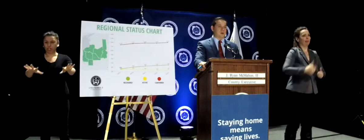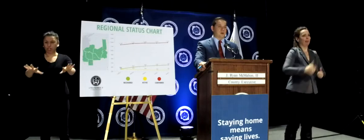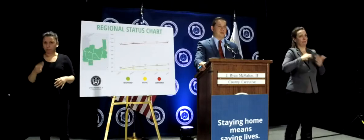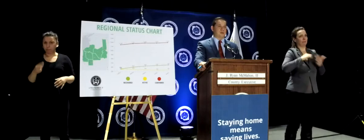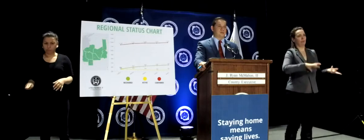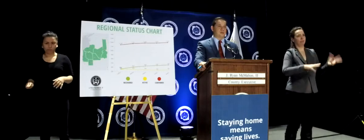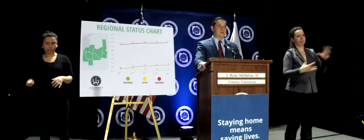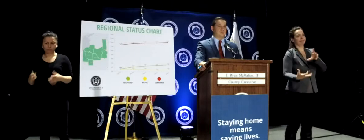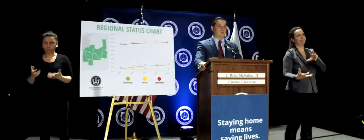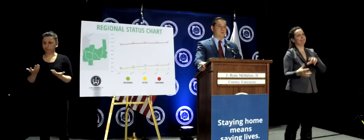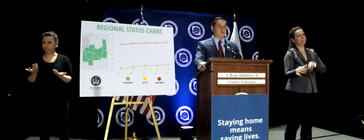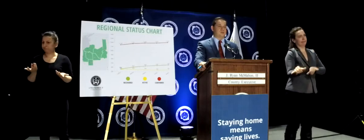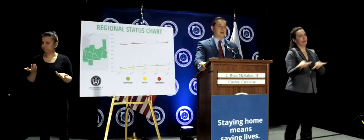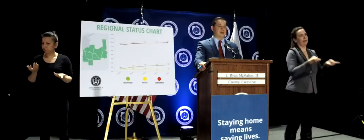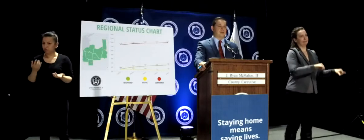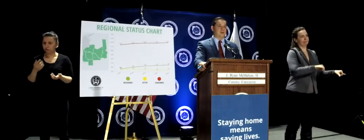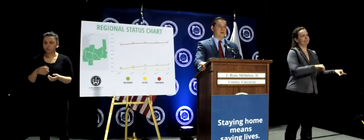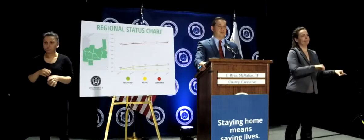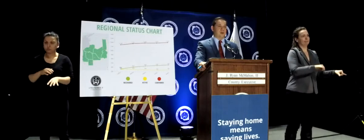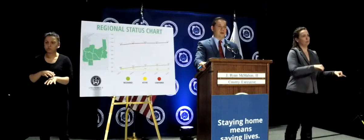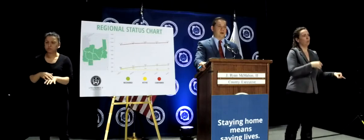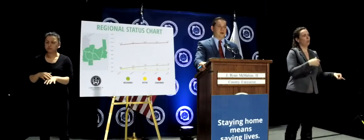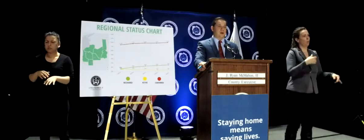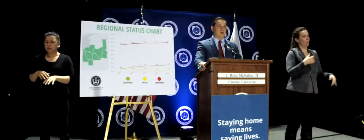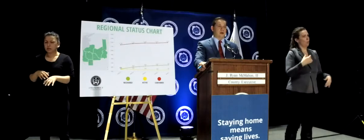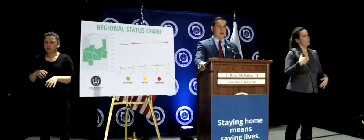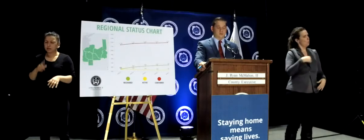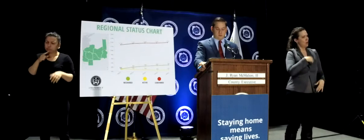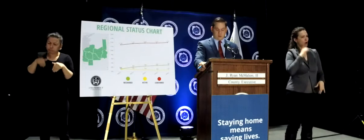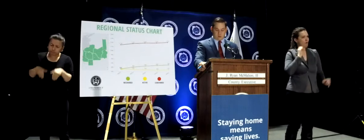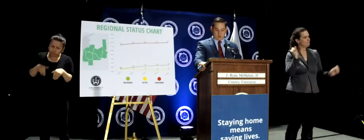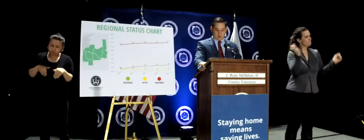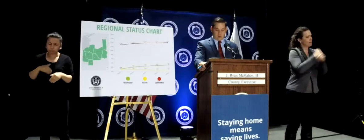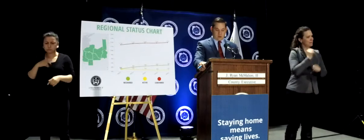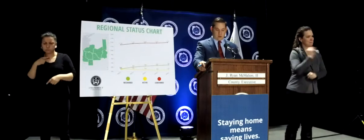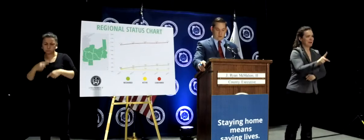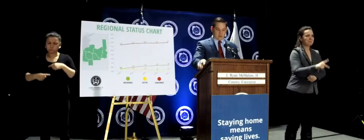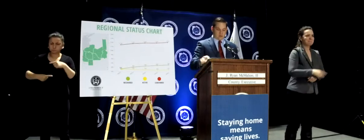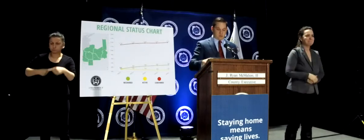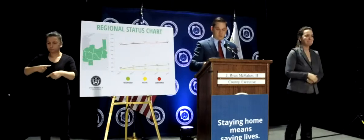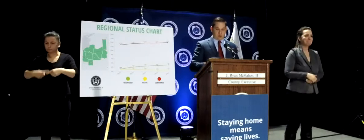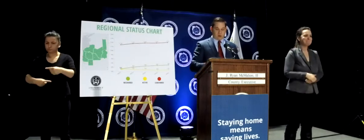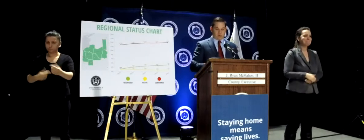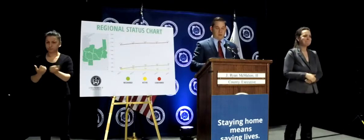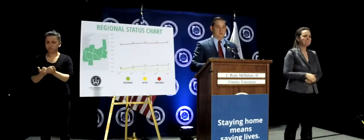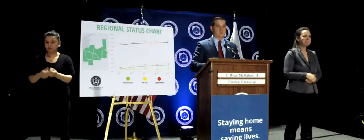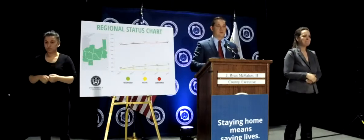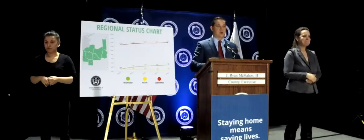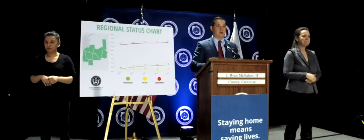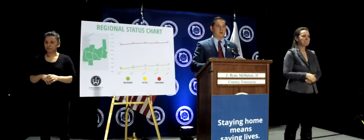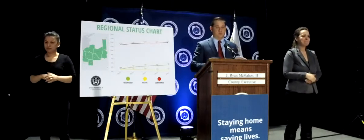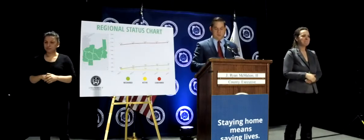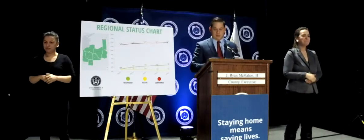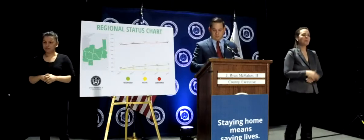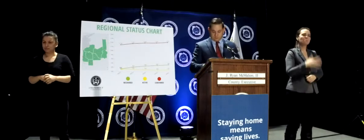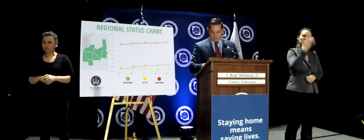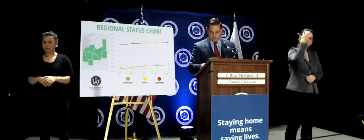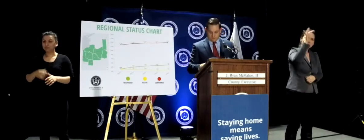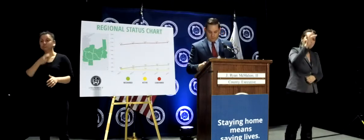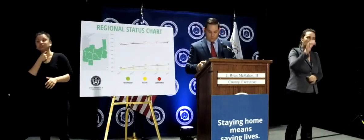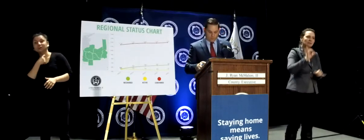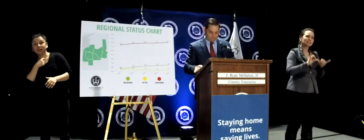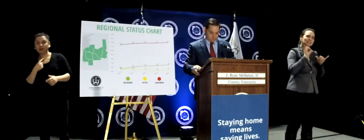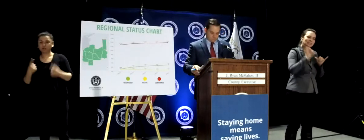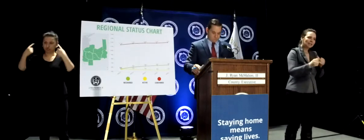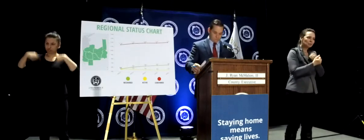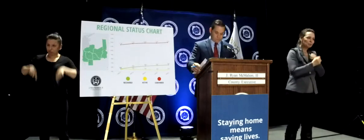we need to continue to stay together and hunker down. So let's be smart, stay strong, and be safe.